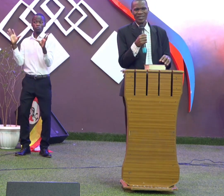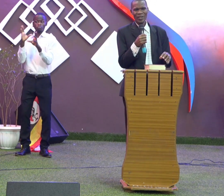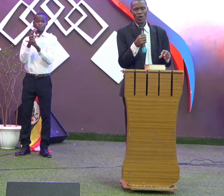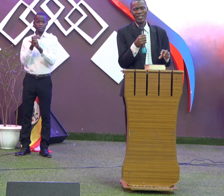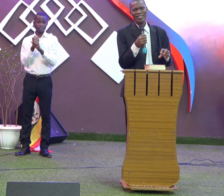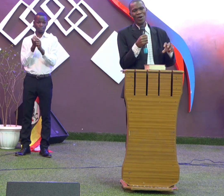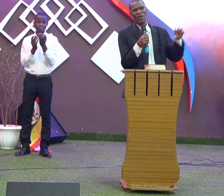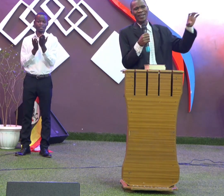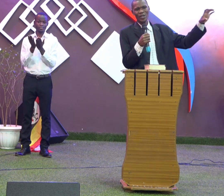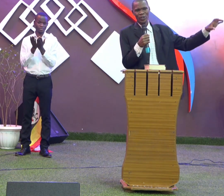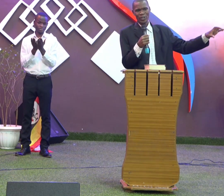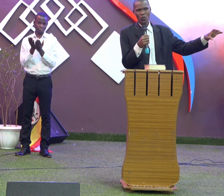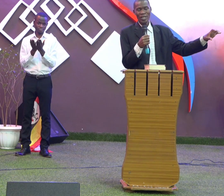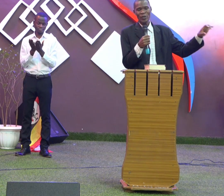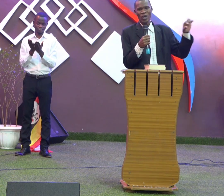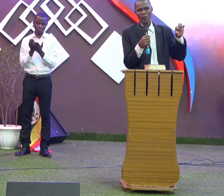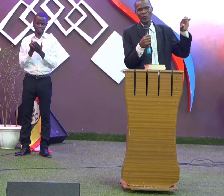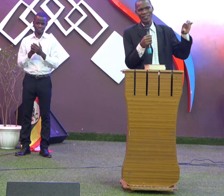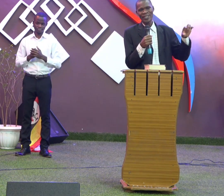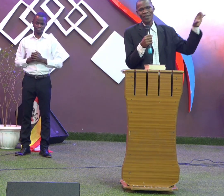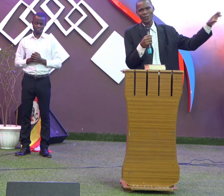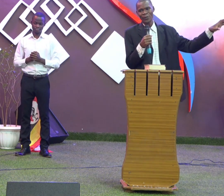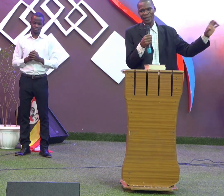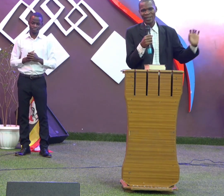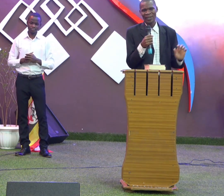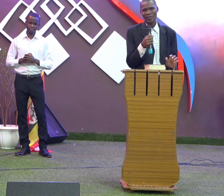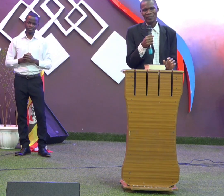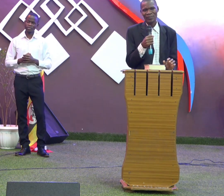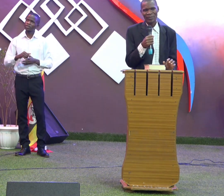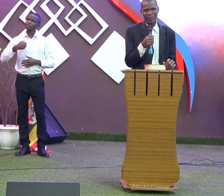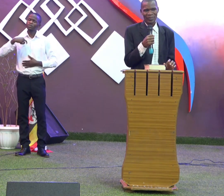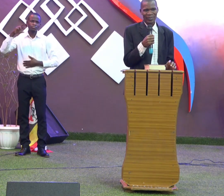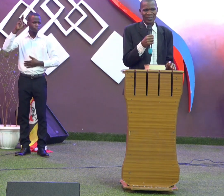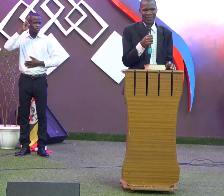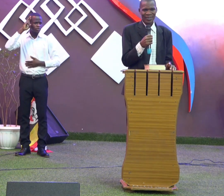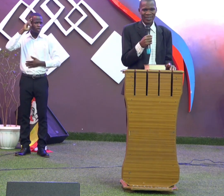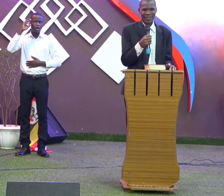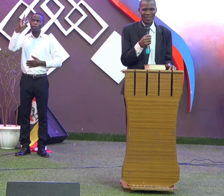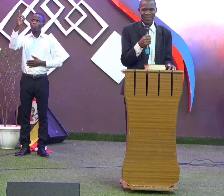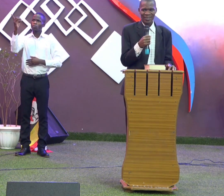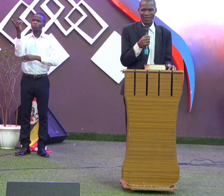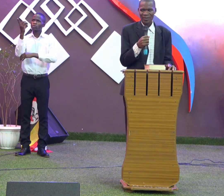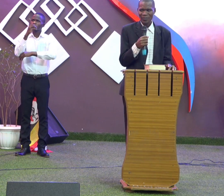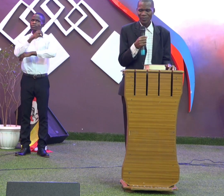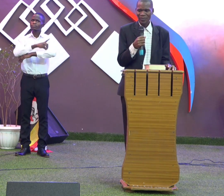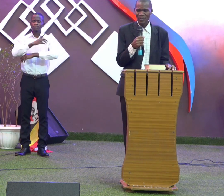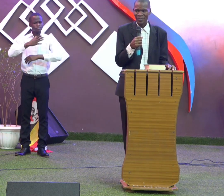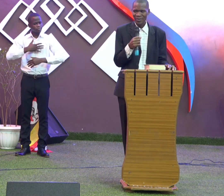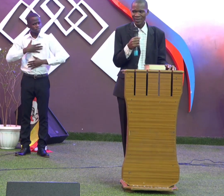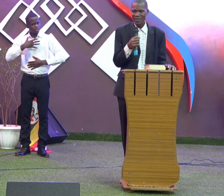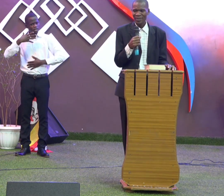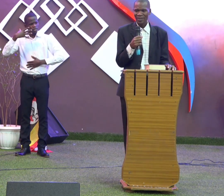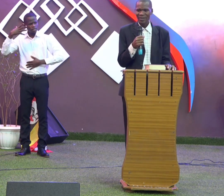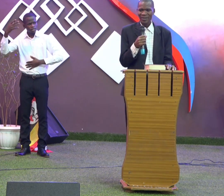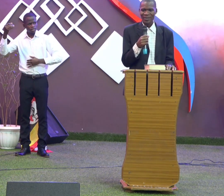be going somewhere else, we didn't want to miss the service over there. Sijukira lwe nalinya nengende kabale, yali agenze kabale nga amara ya